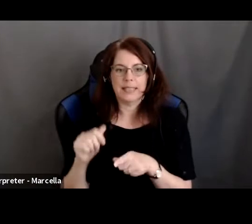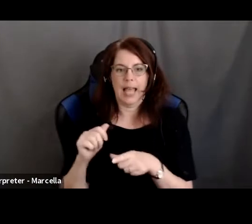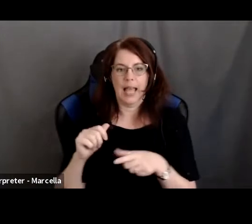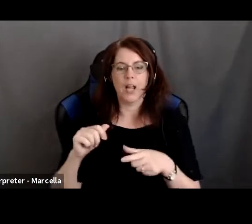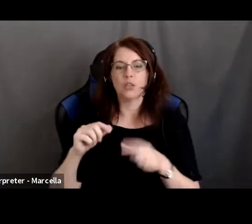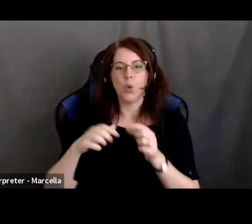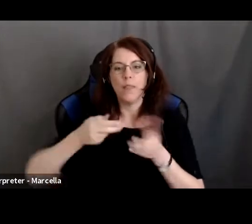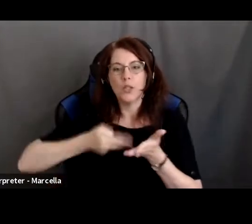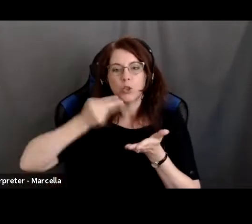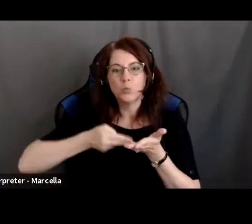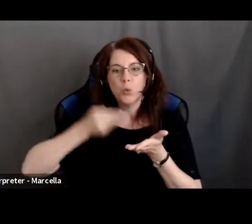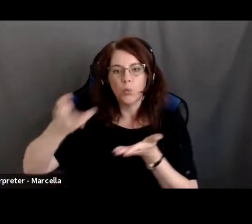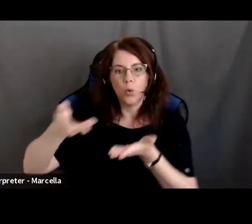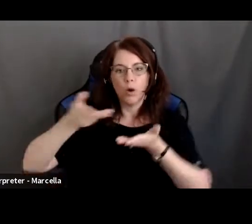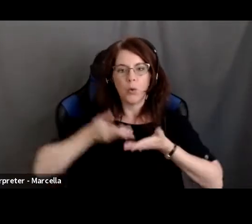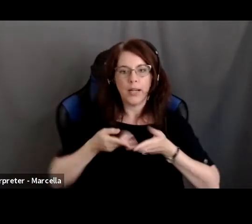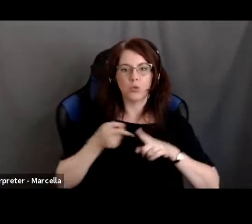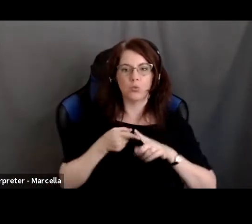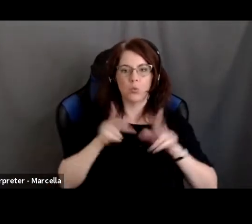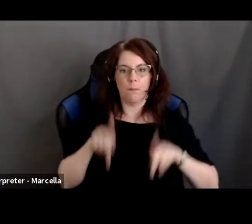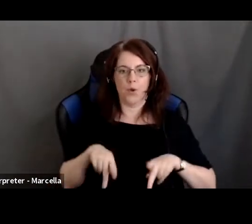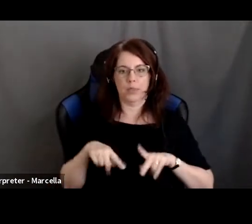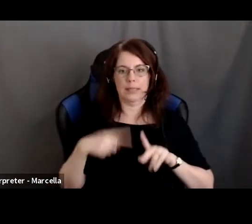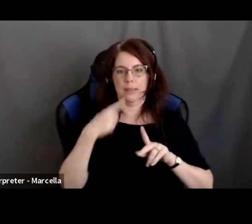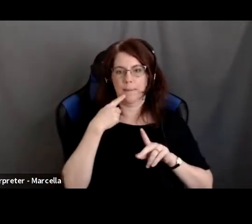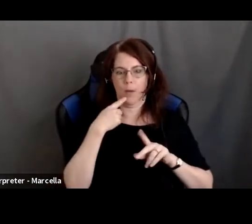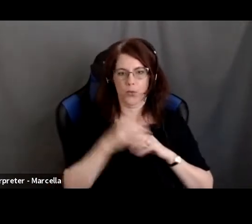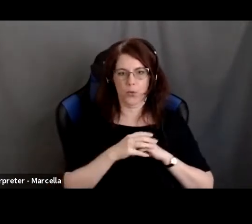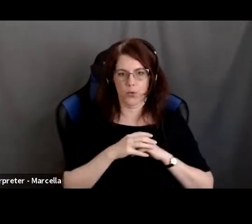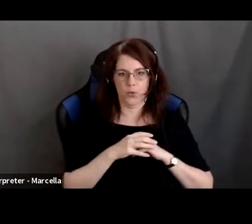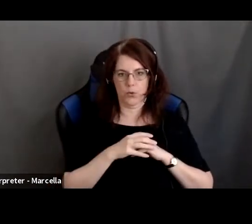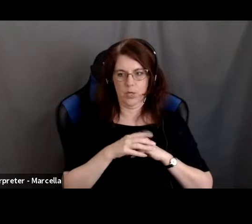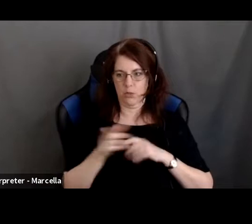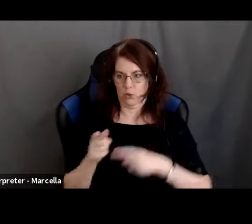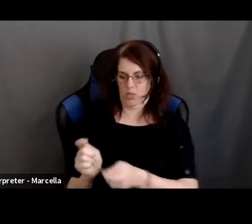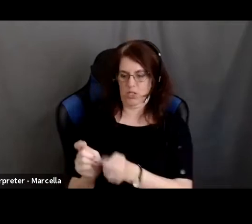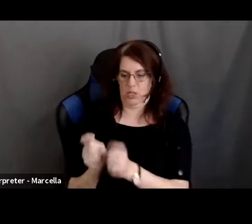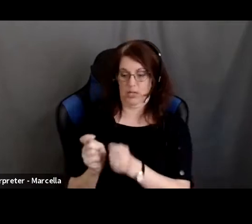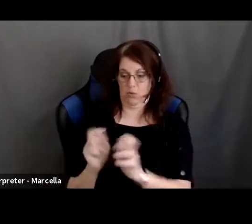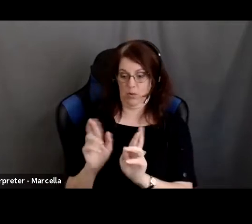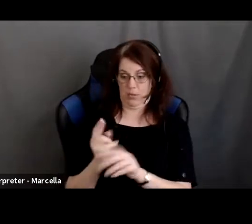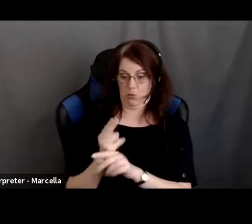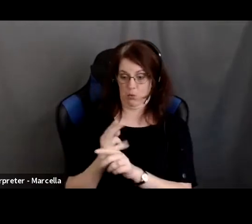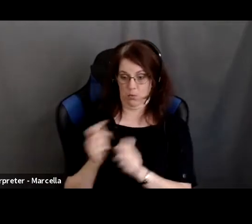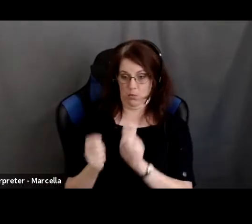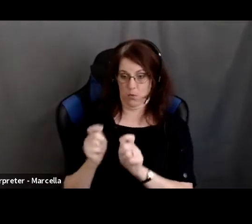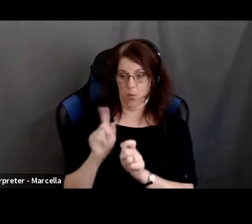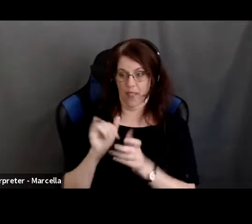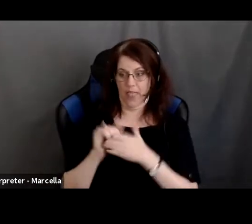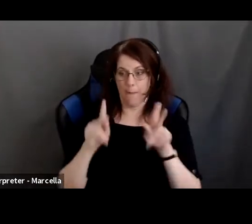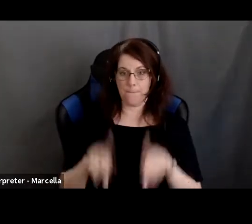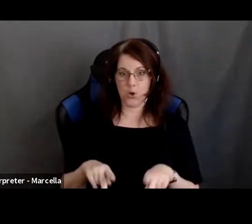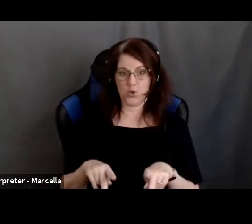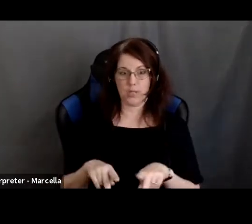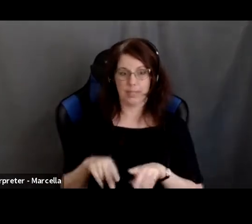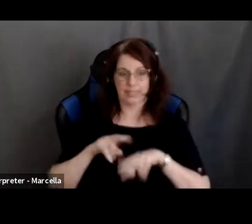to the person's mouth. So you would basically just calibrate it when you're ready to use it for where that person is sitting and